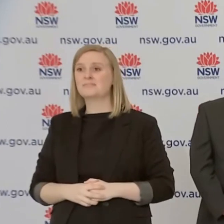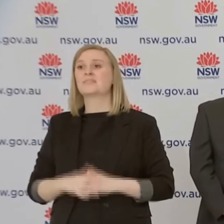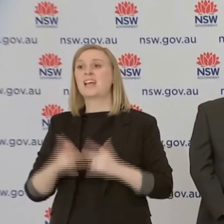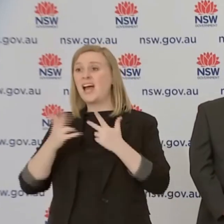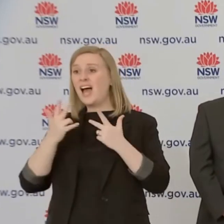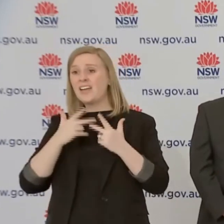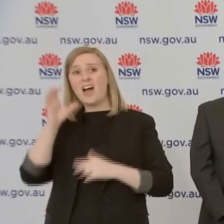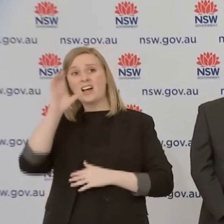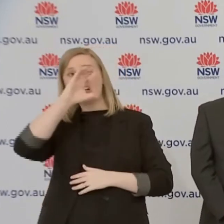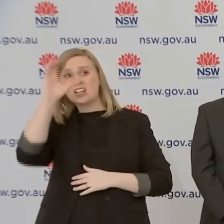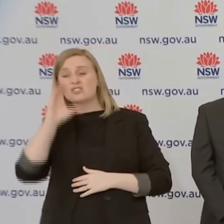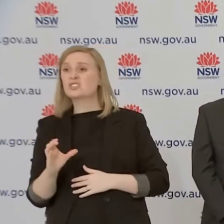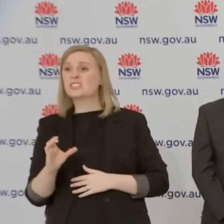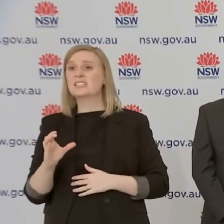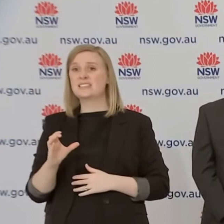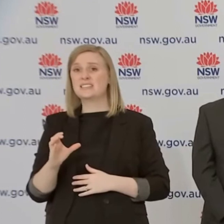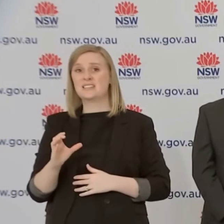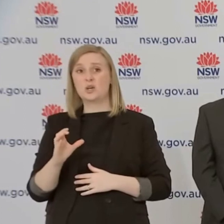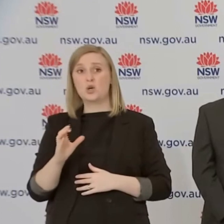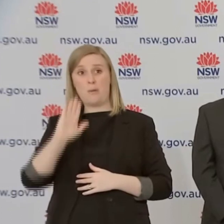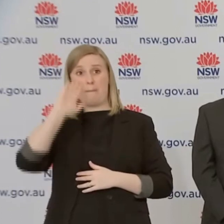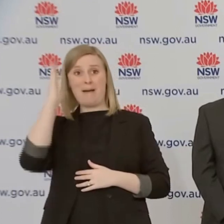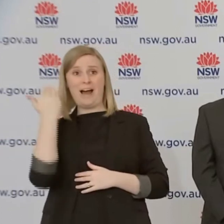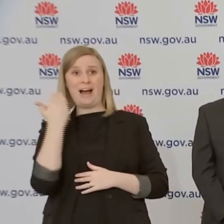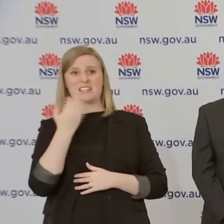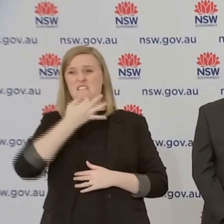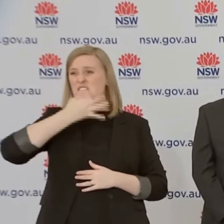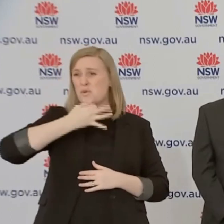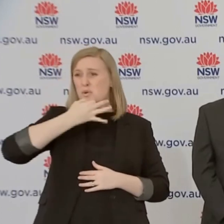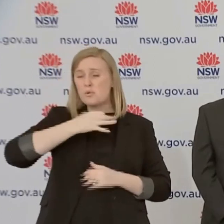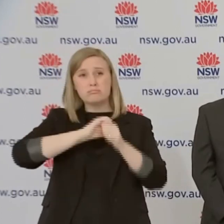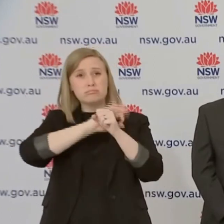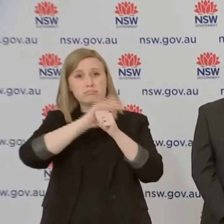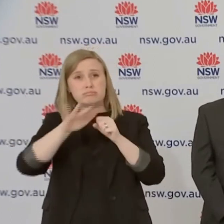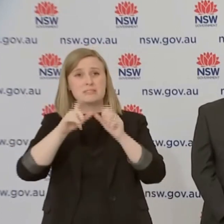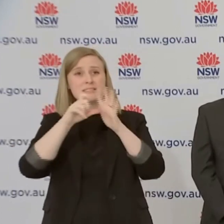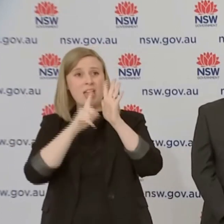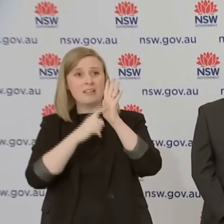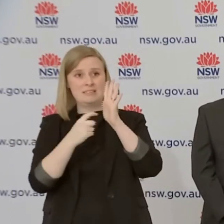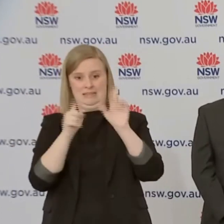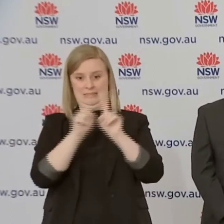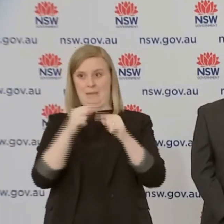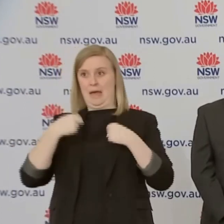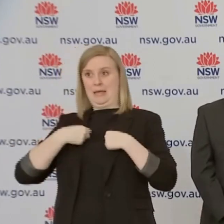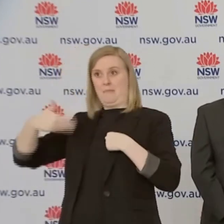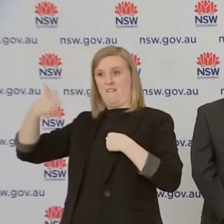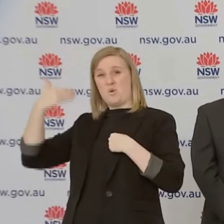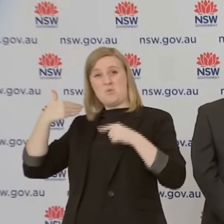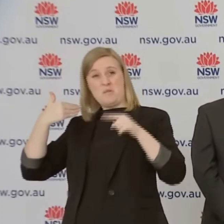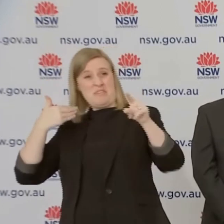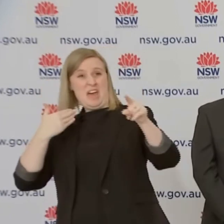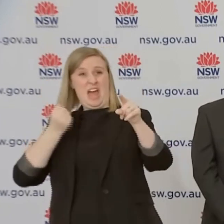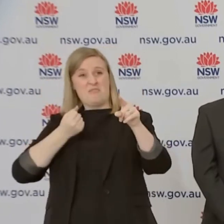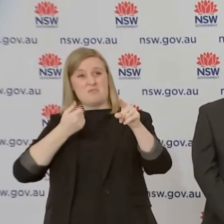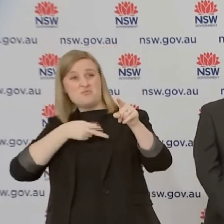we did are now having daily rates in their thousands. Now, I'm not suggesting we are in a position we want to be, but please know that if we